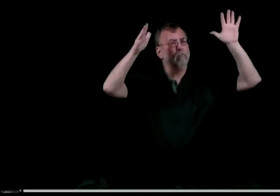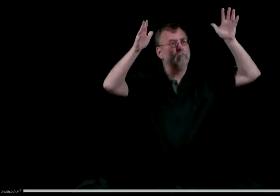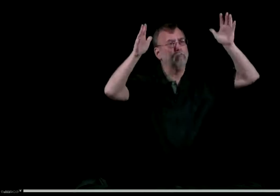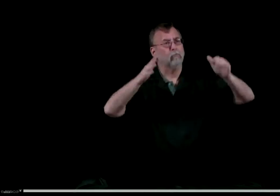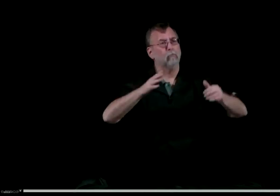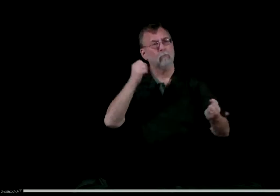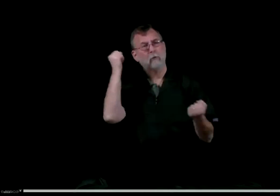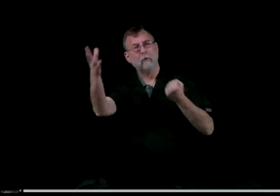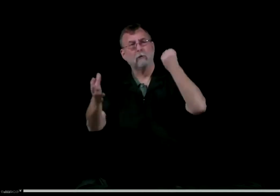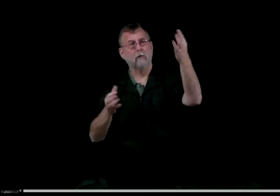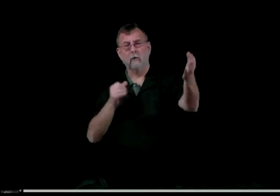thanks